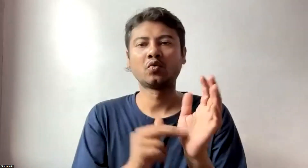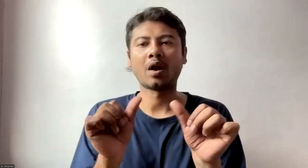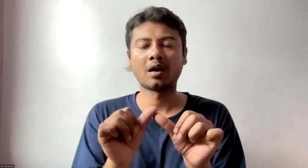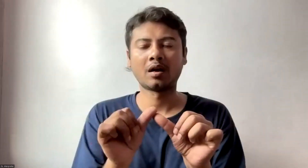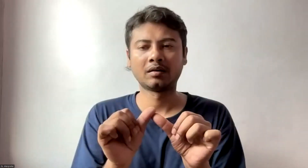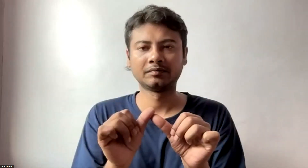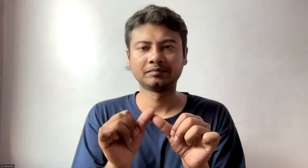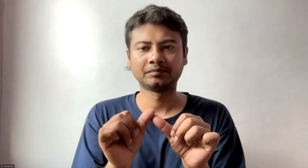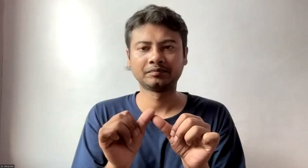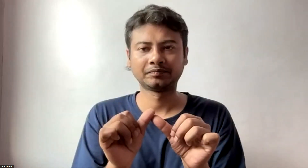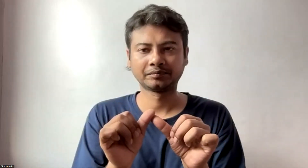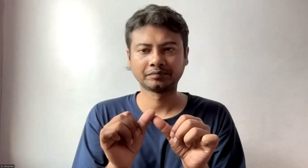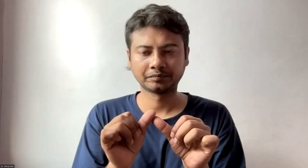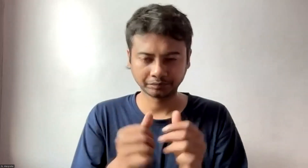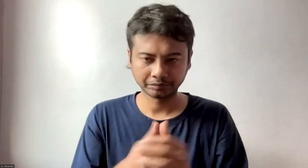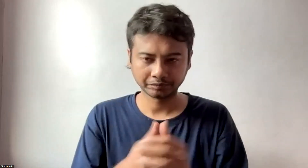So according to Bhagavad Gita,